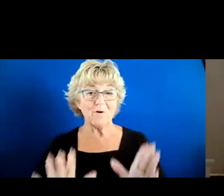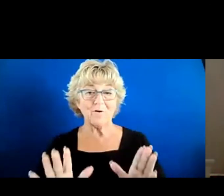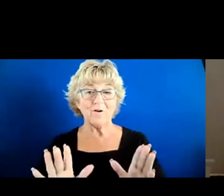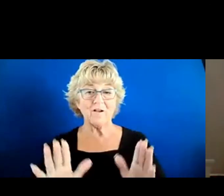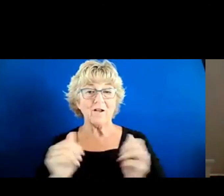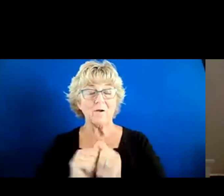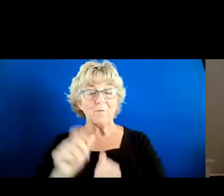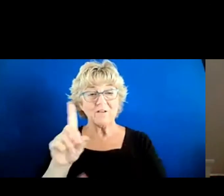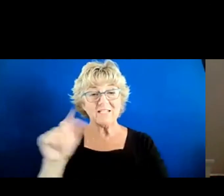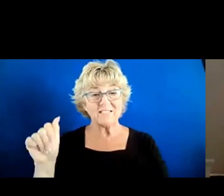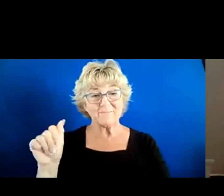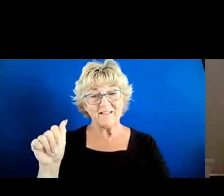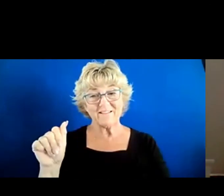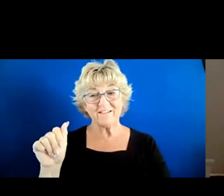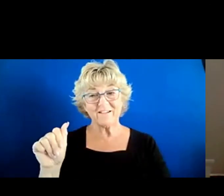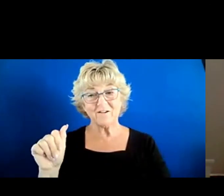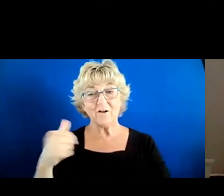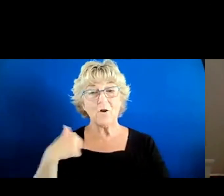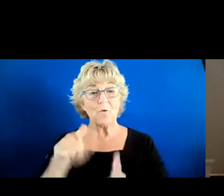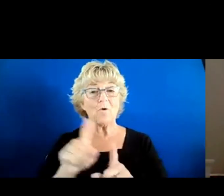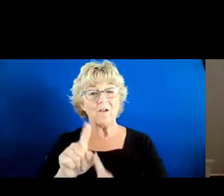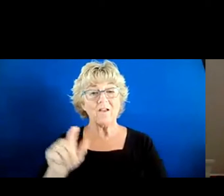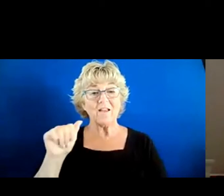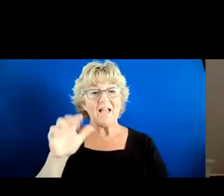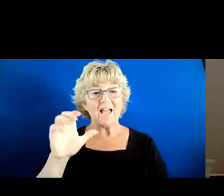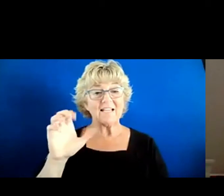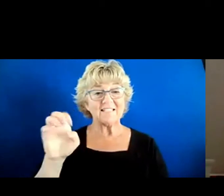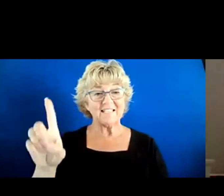with Disabilities. We're also known as aCSED.